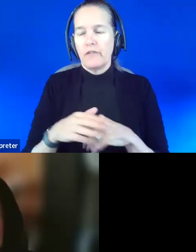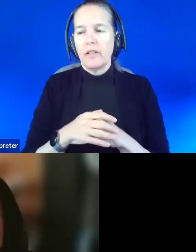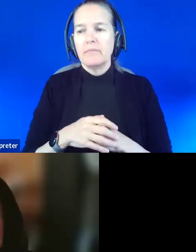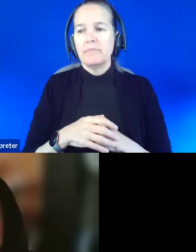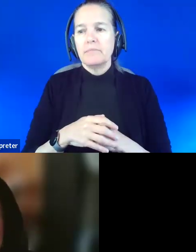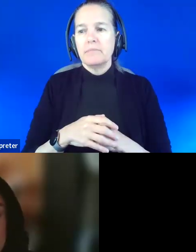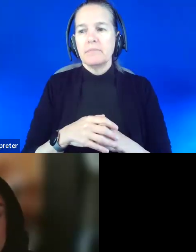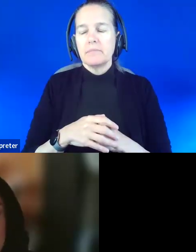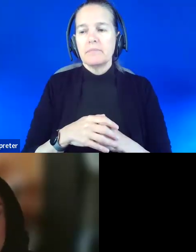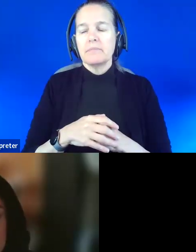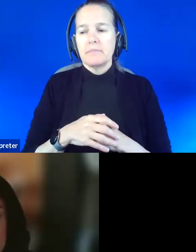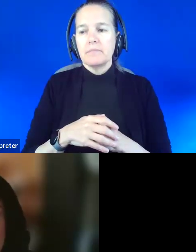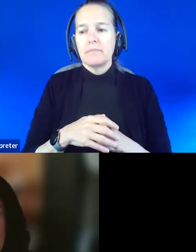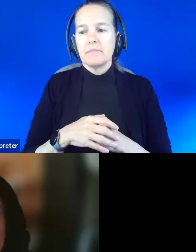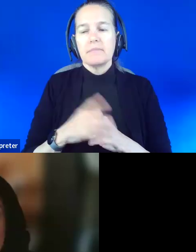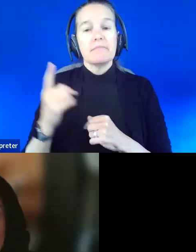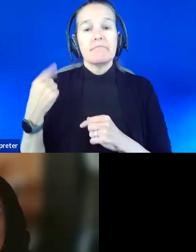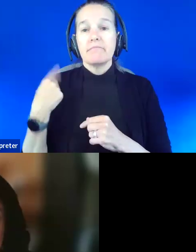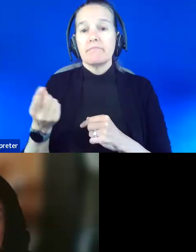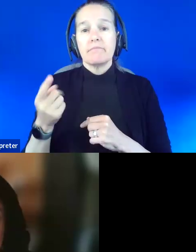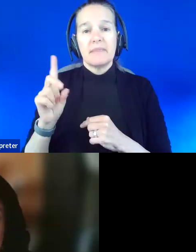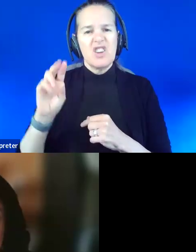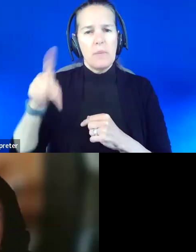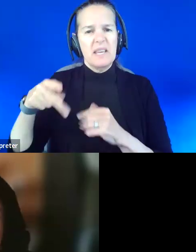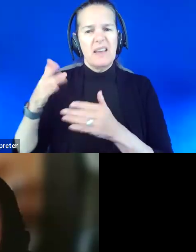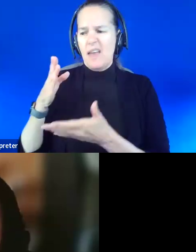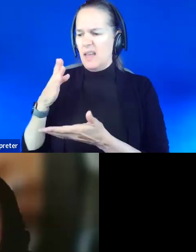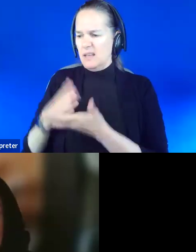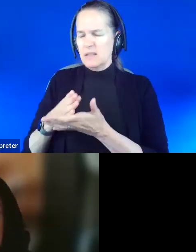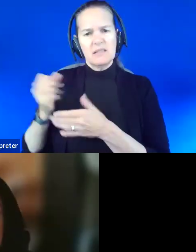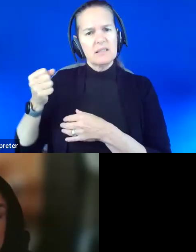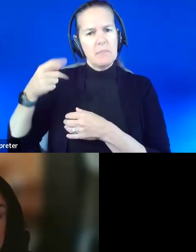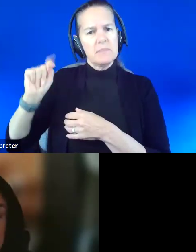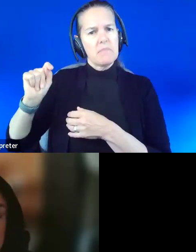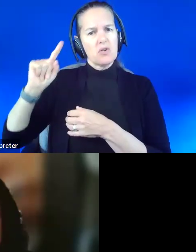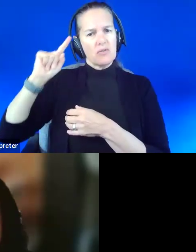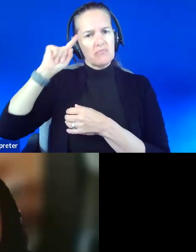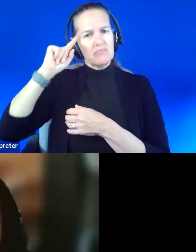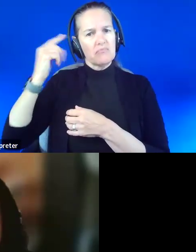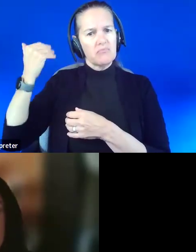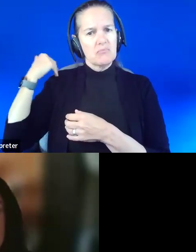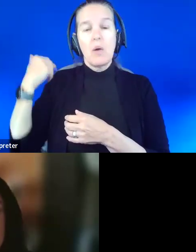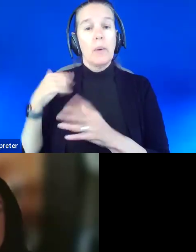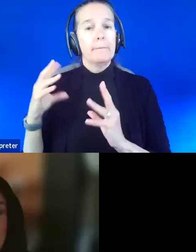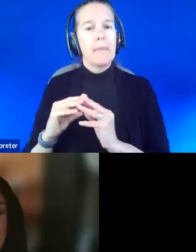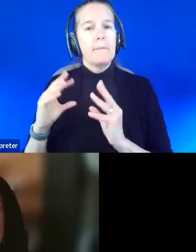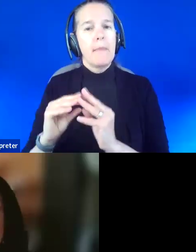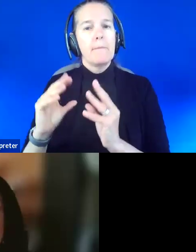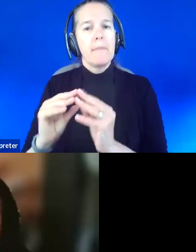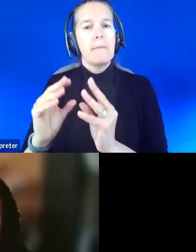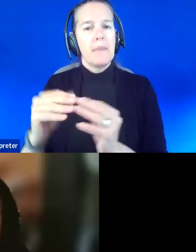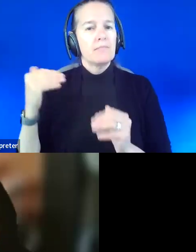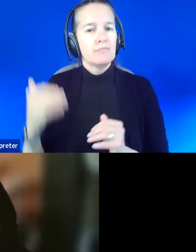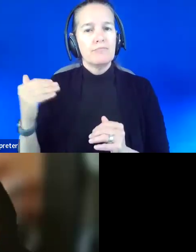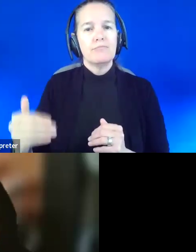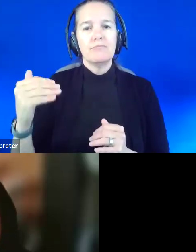since ever since the DRP ended in really September, I would say, we've been meeting regularly and just having like check-in meetings with each